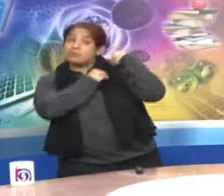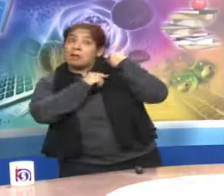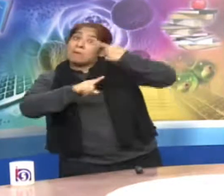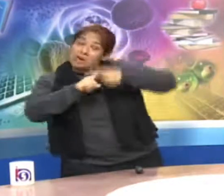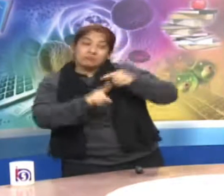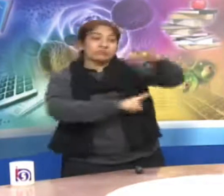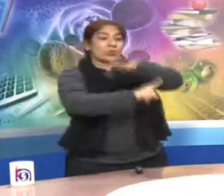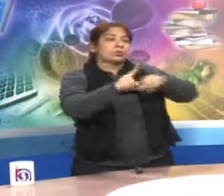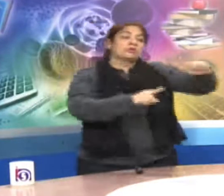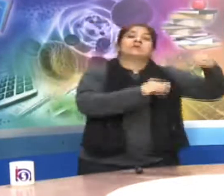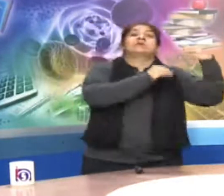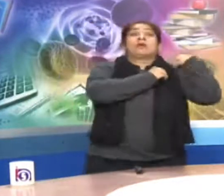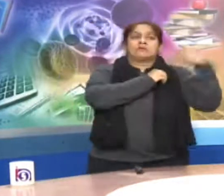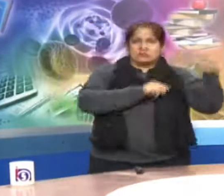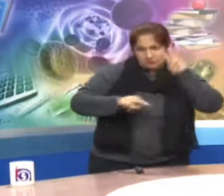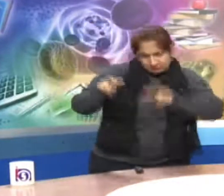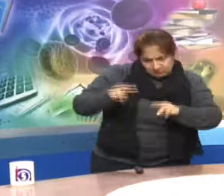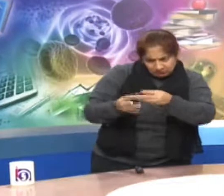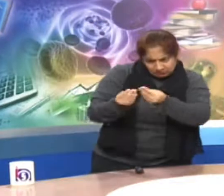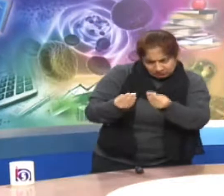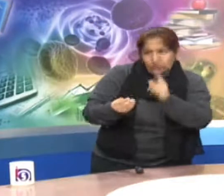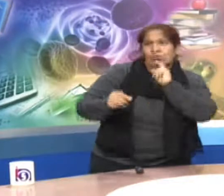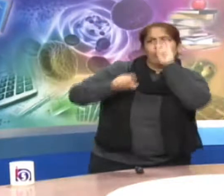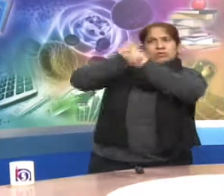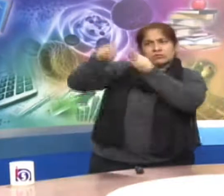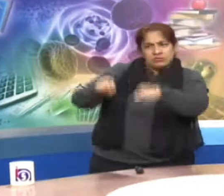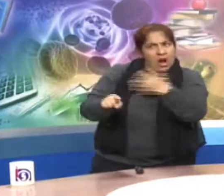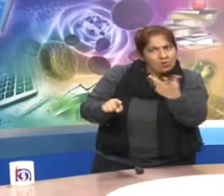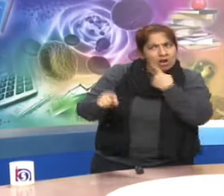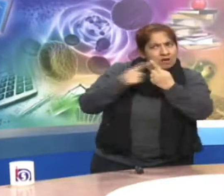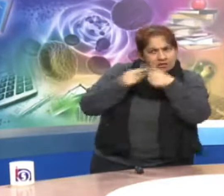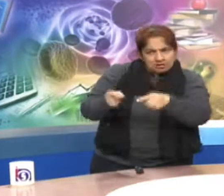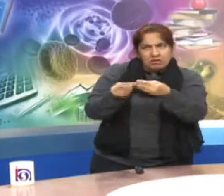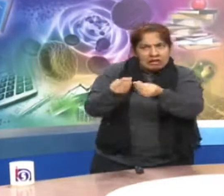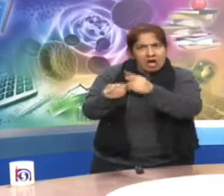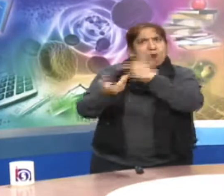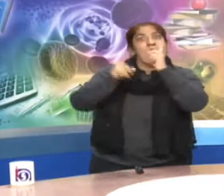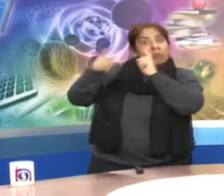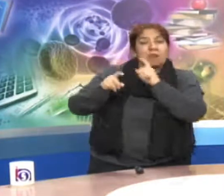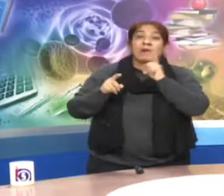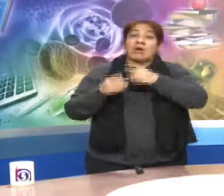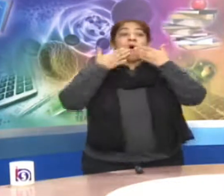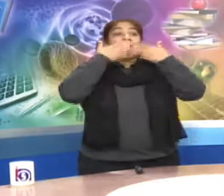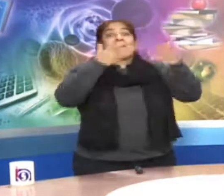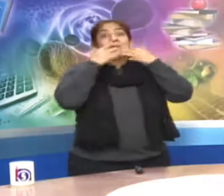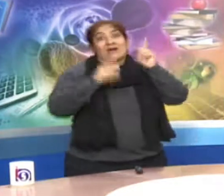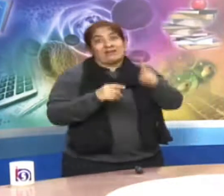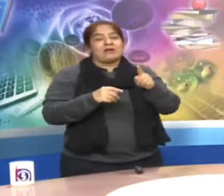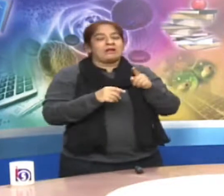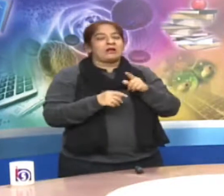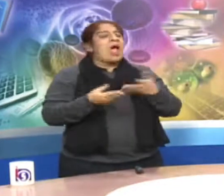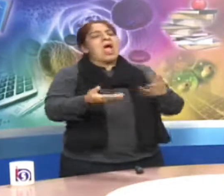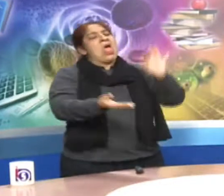responsibility comes out to be a very important job. It is being responsible